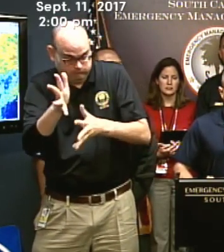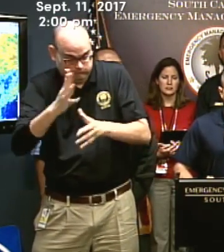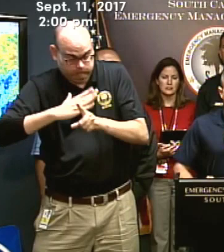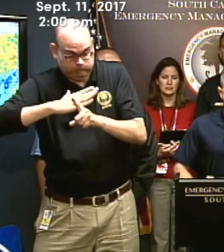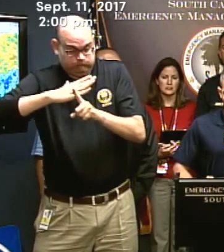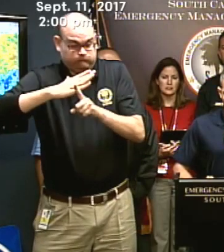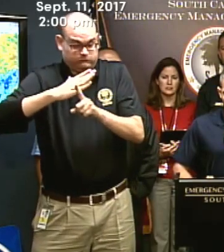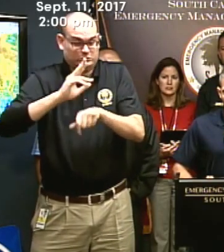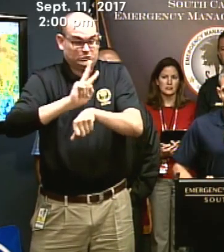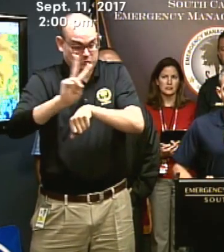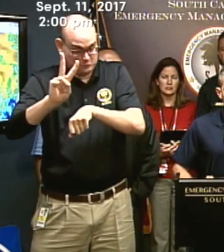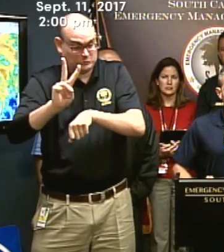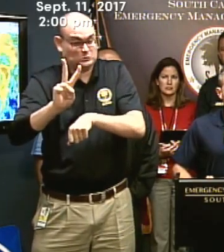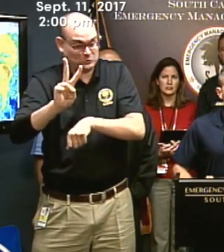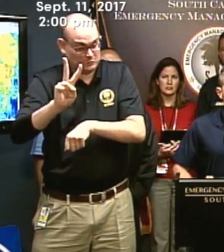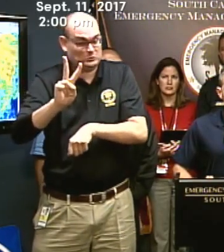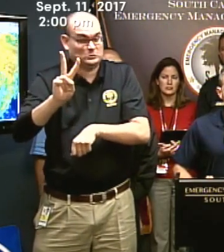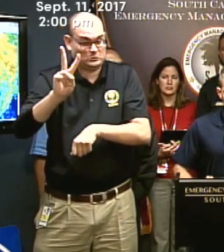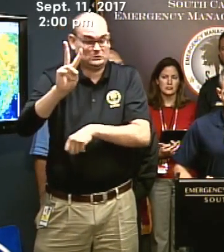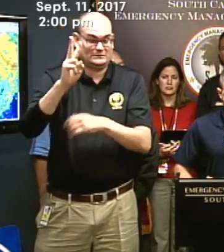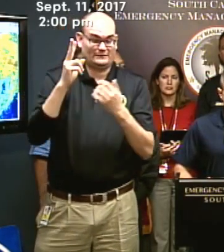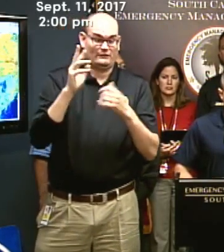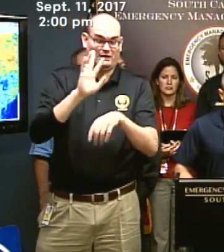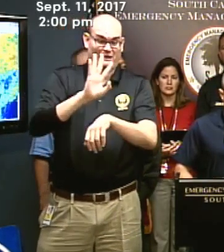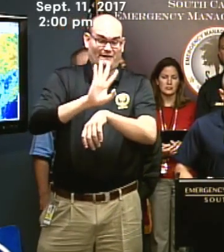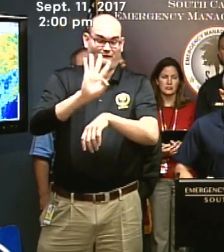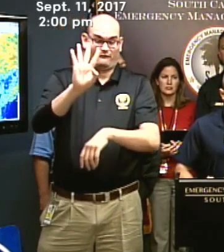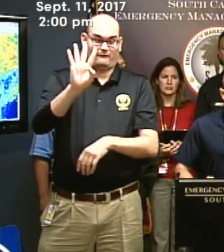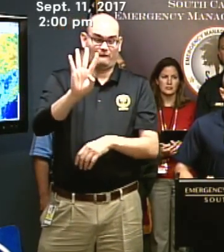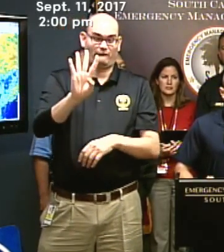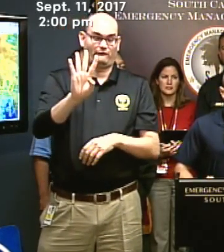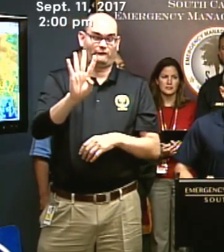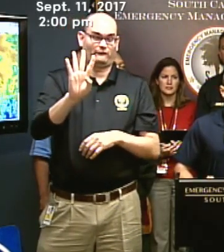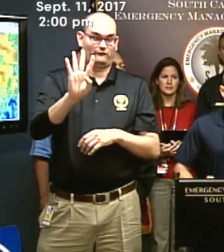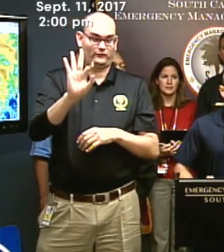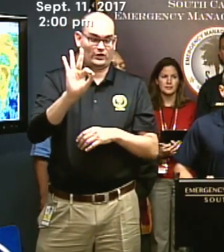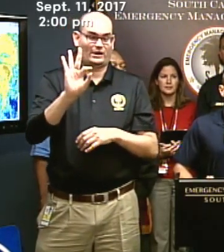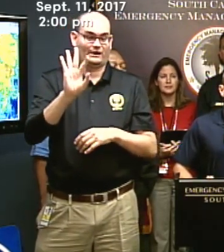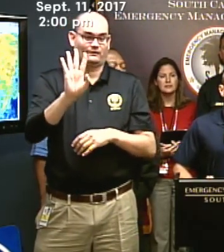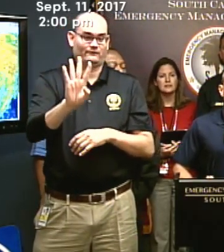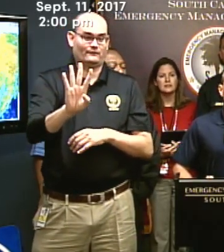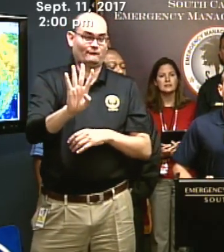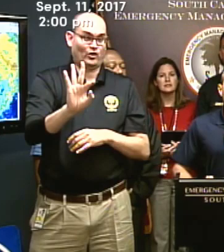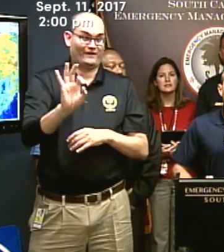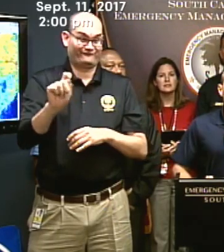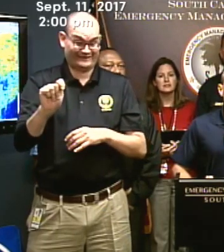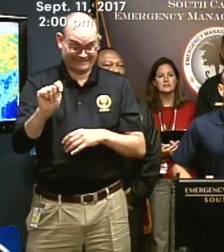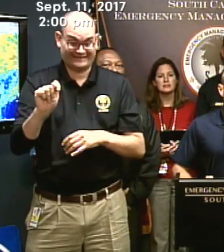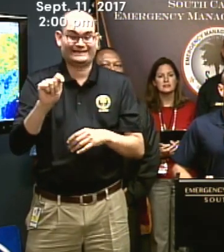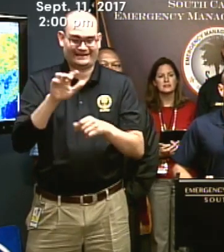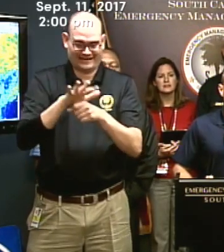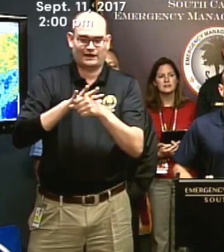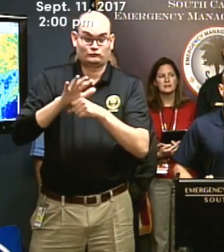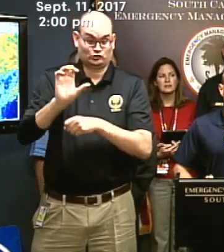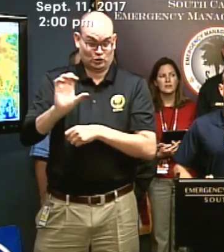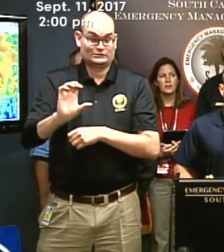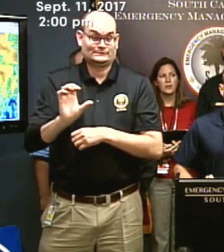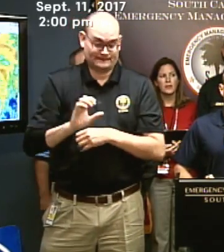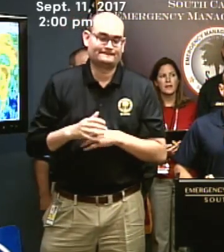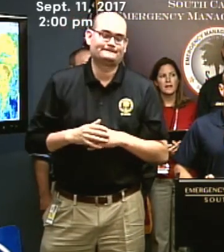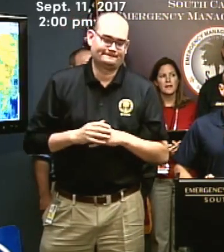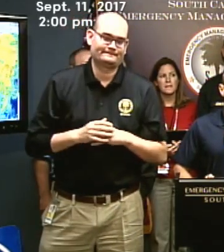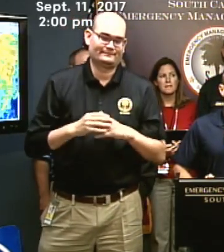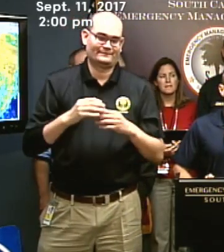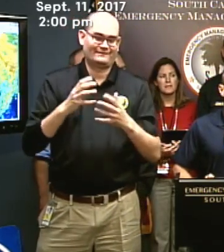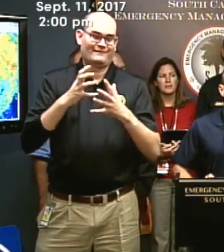surge inundation is already about 4 feet in the Charleston area. On top of that, we have a lot of heavy rain occurring in downtown Charleston